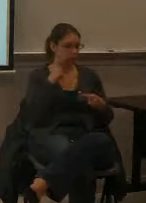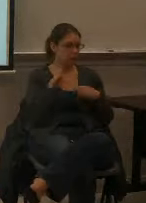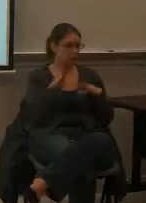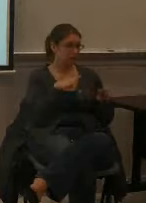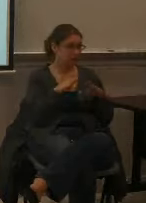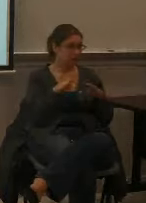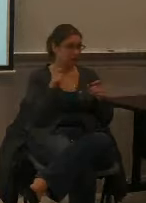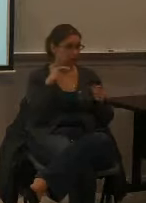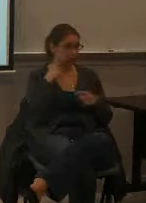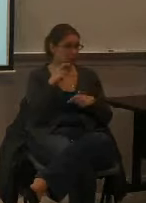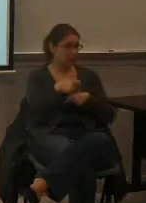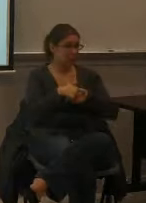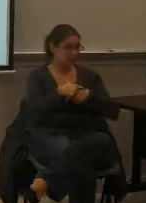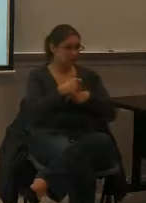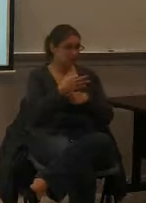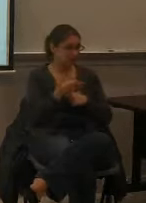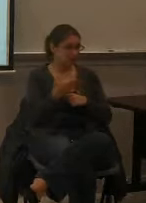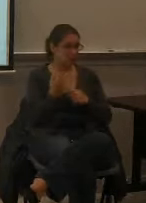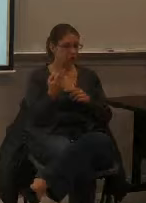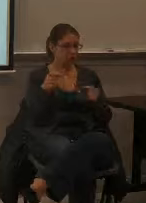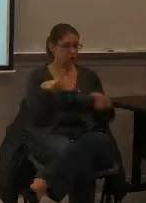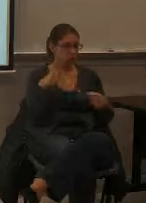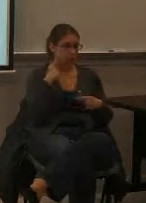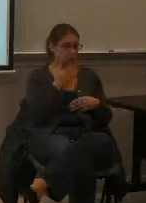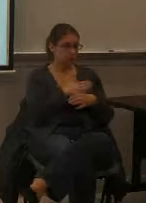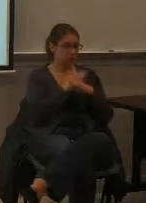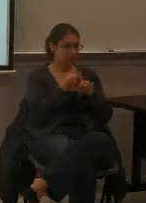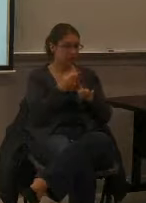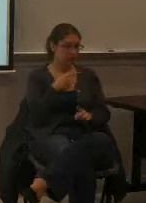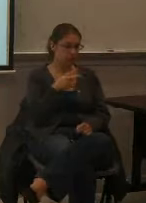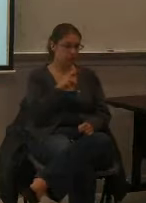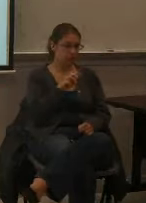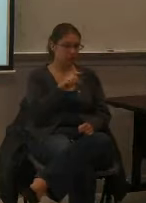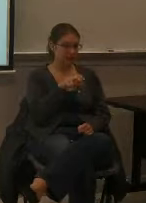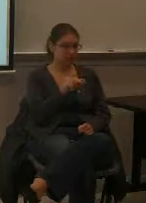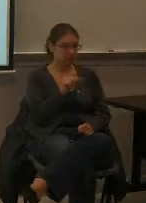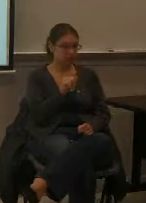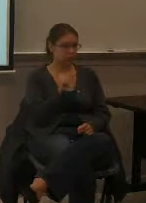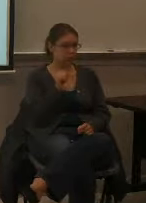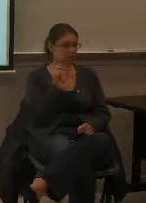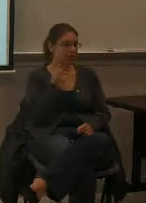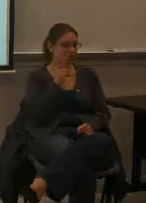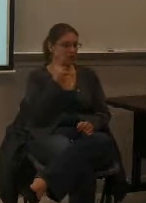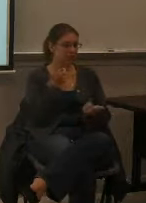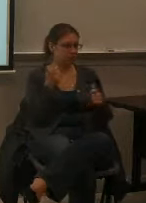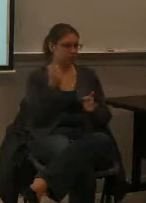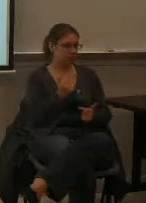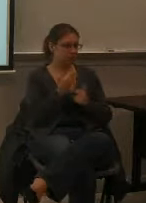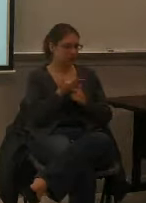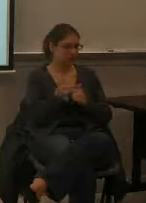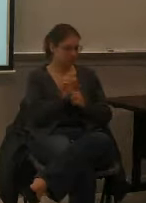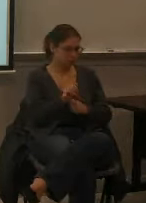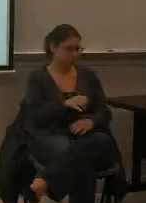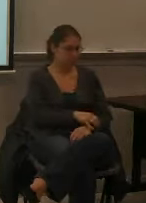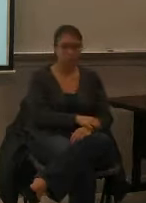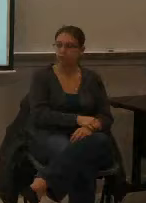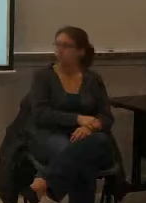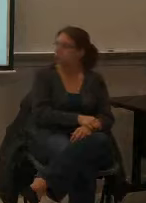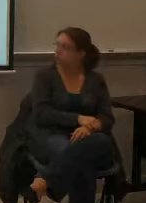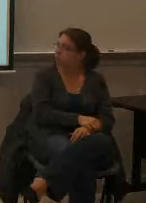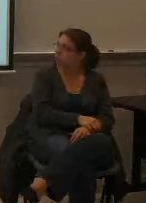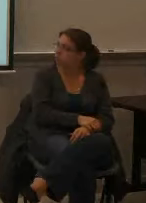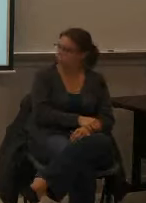for timing of things, cues for protection from predation. And we'll see this in the larger organisms as well. One of